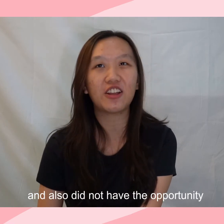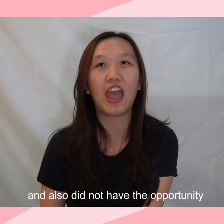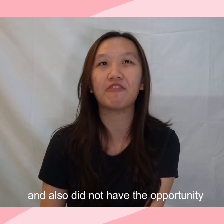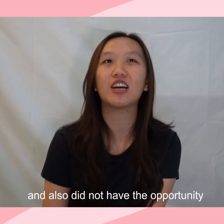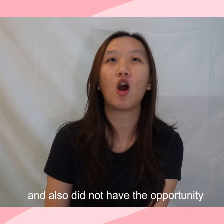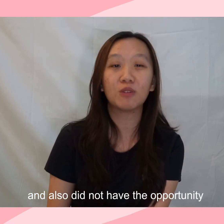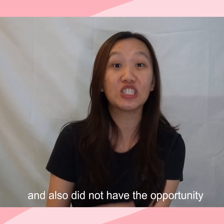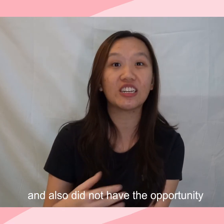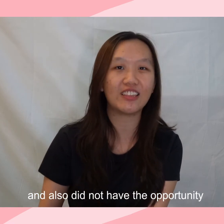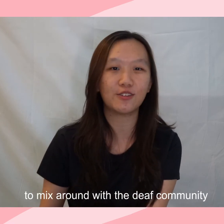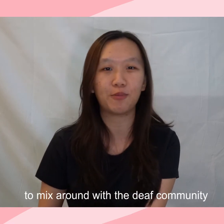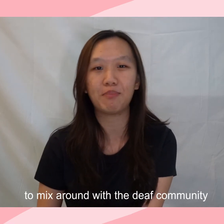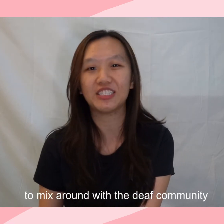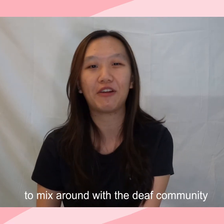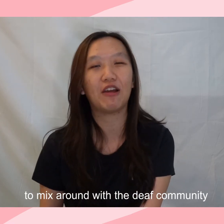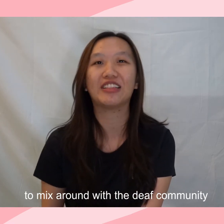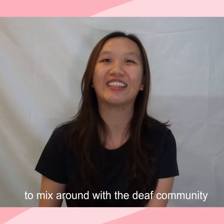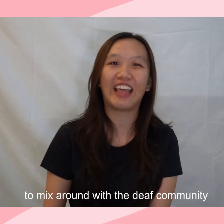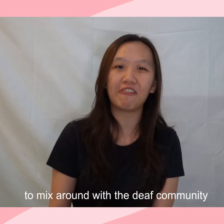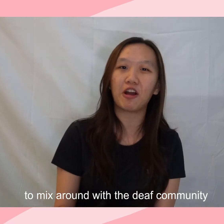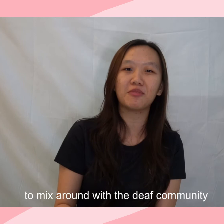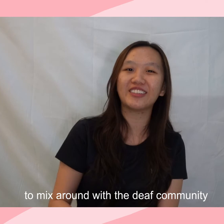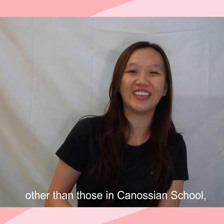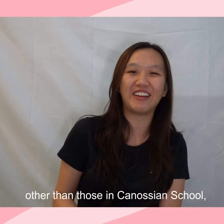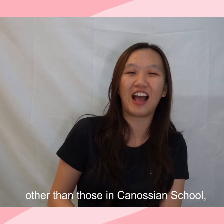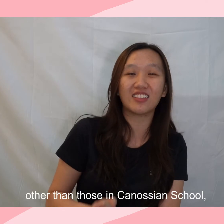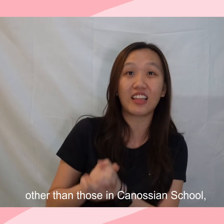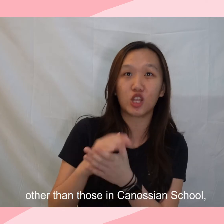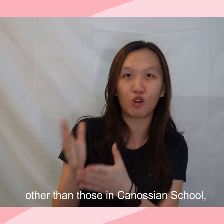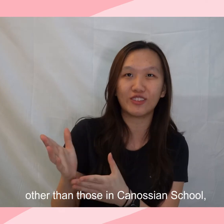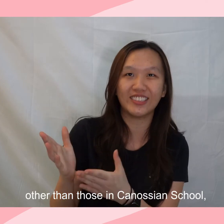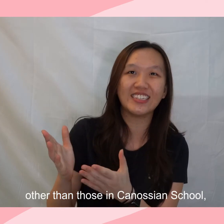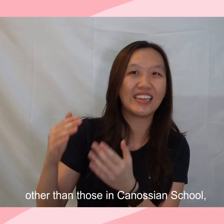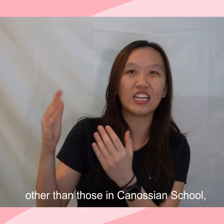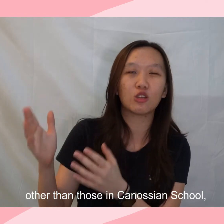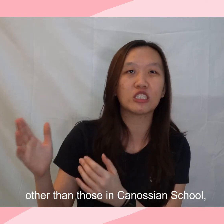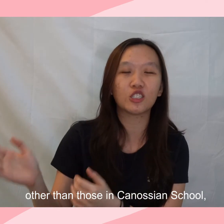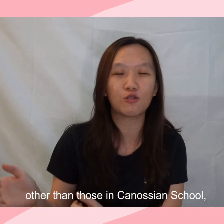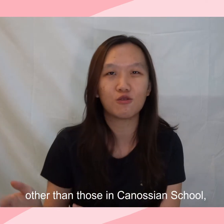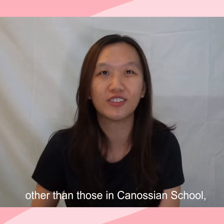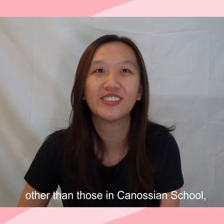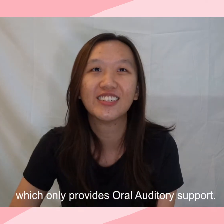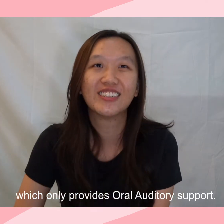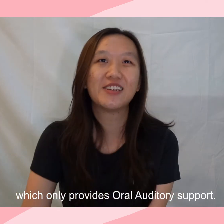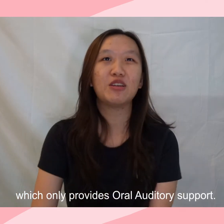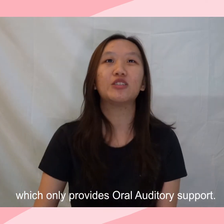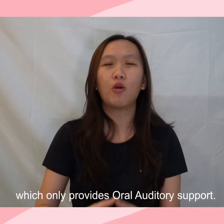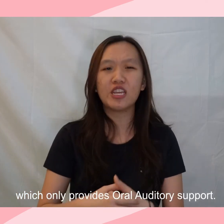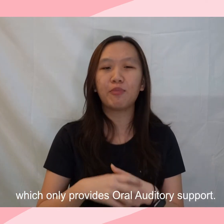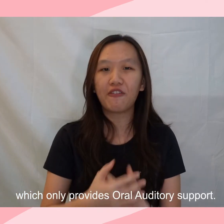have the opportunity to mix around with the deaf community other than those in connection school, which only